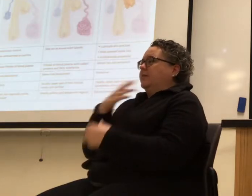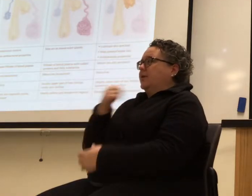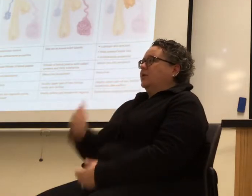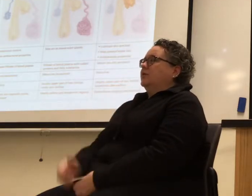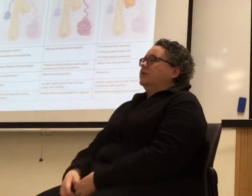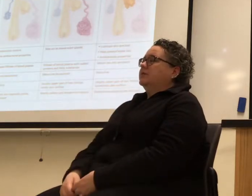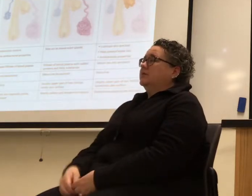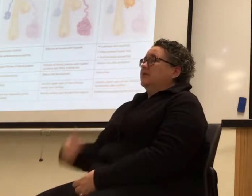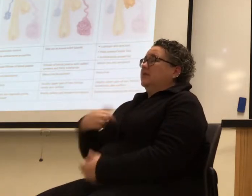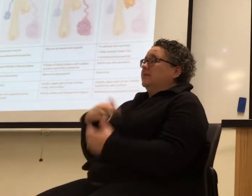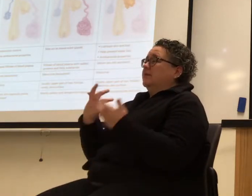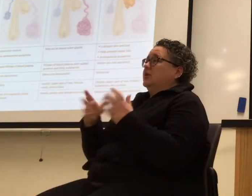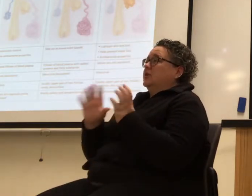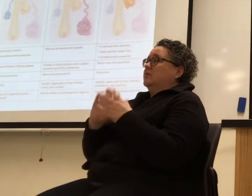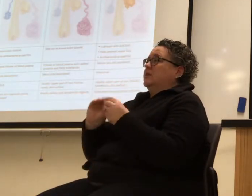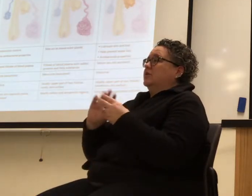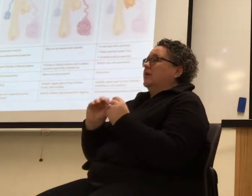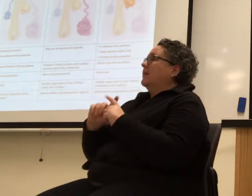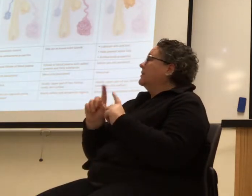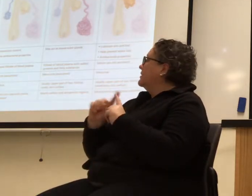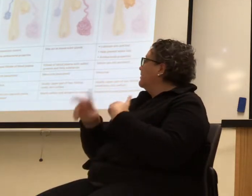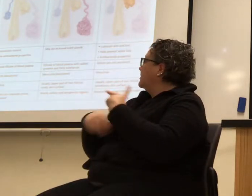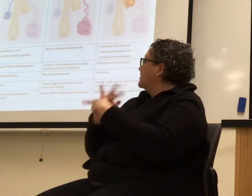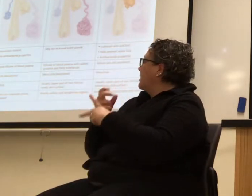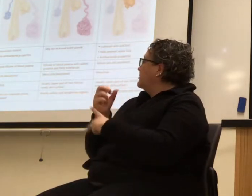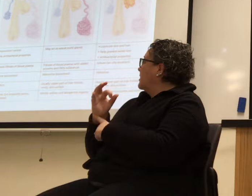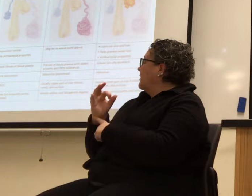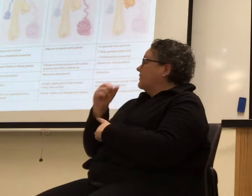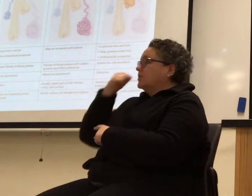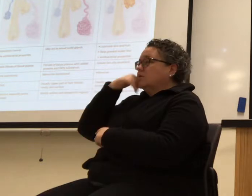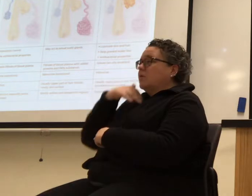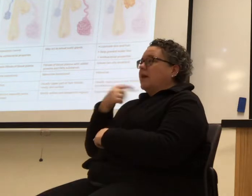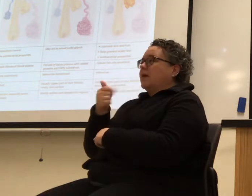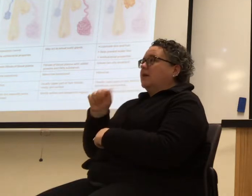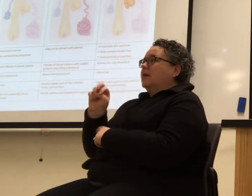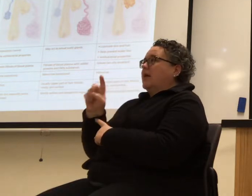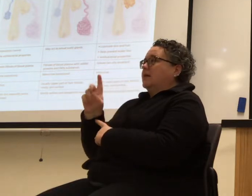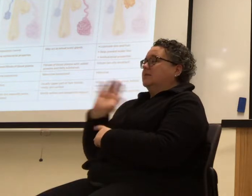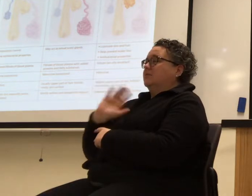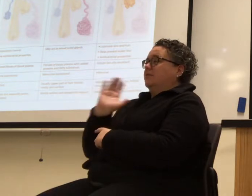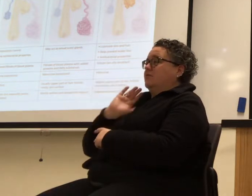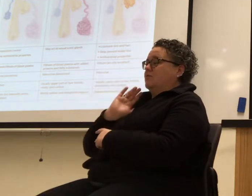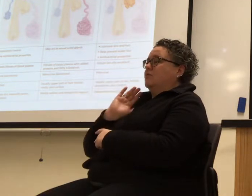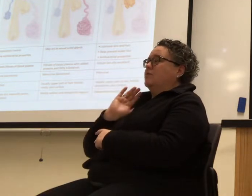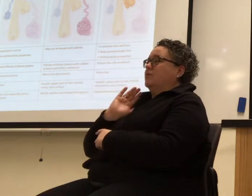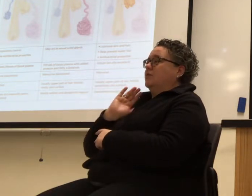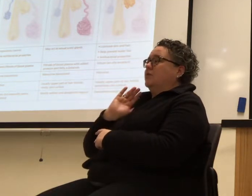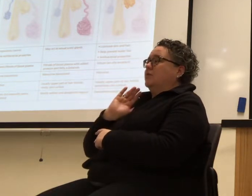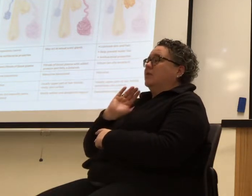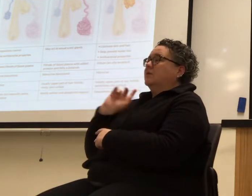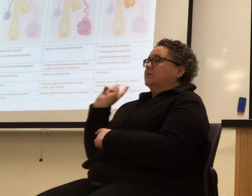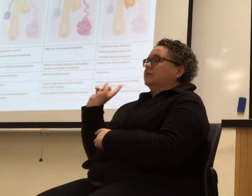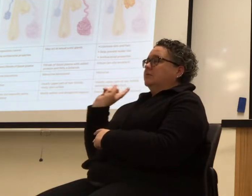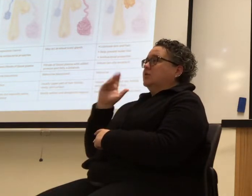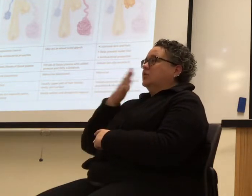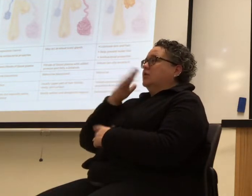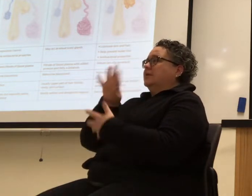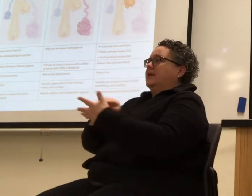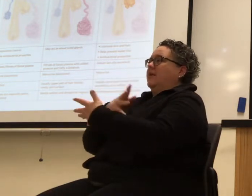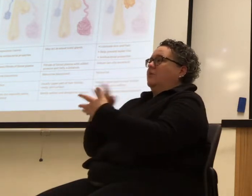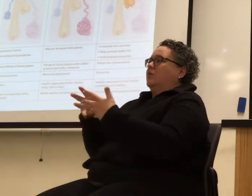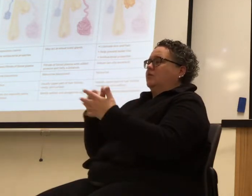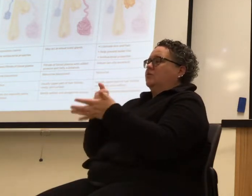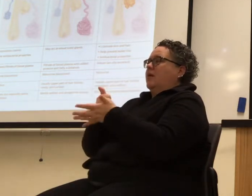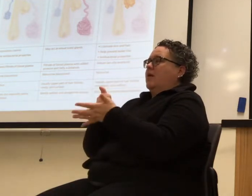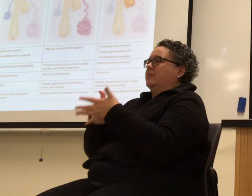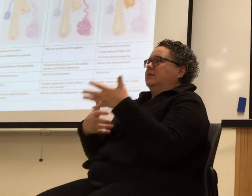I did mention the different types of sweat glands earlier. This is a good table that helps summarizes